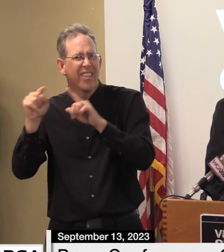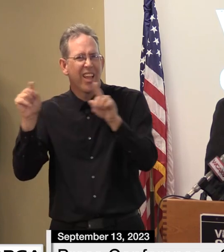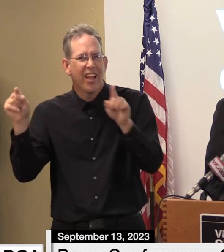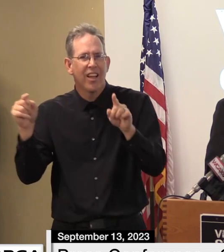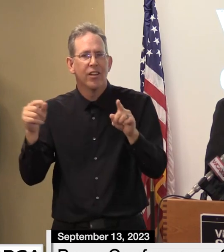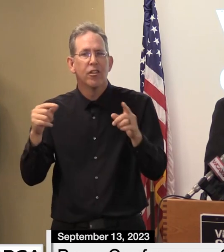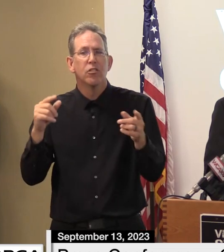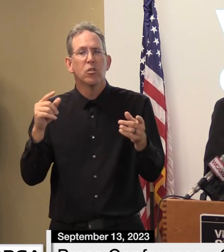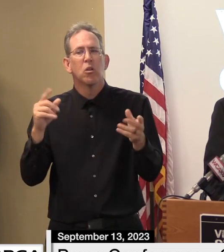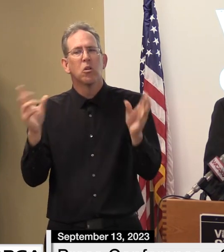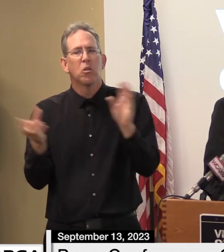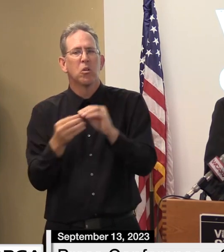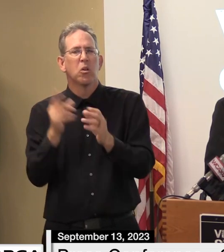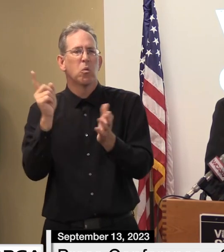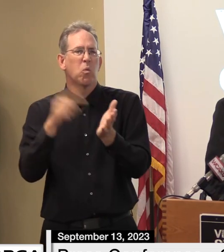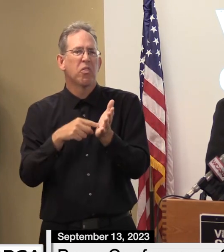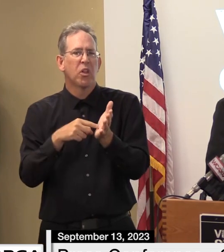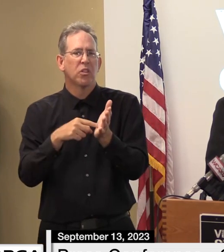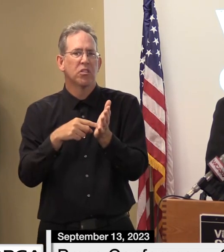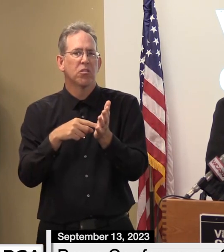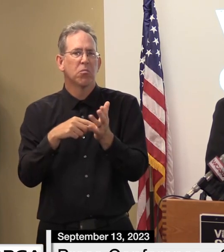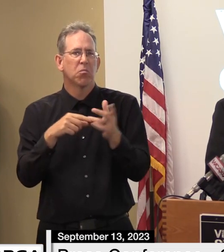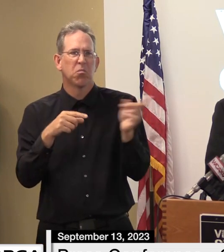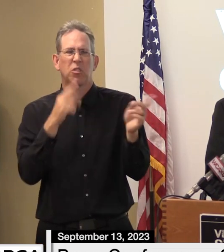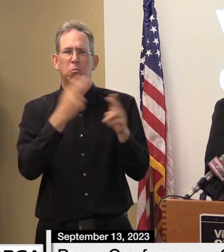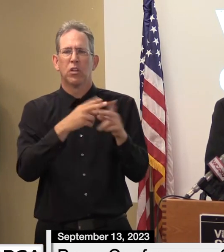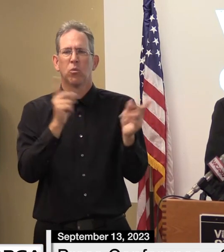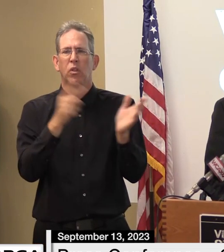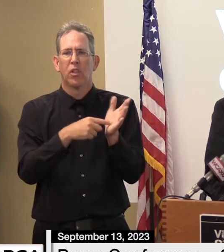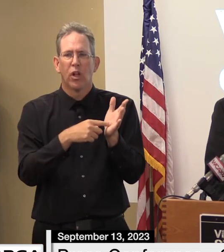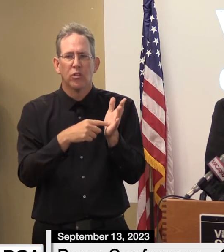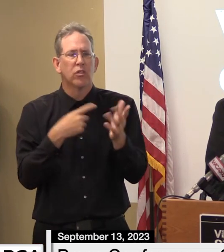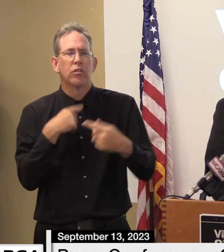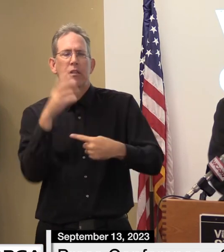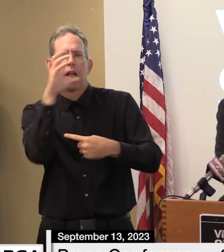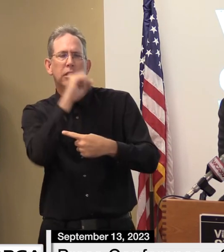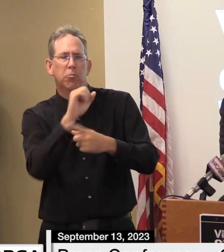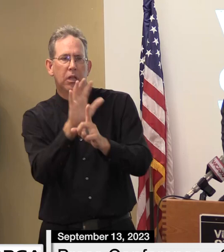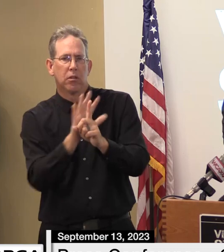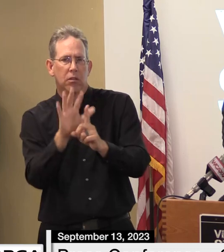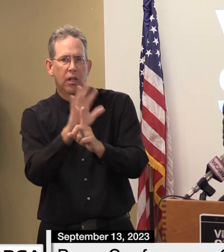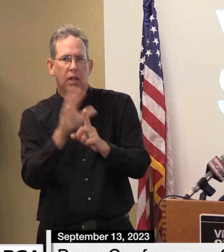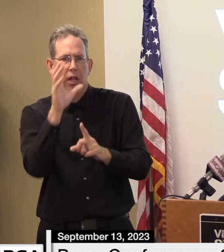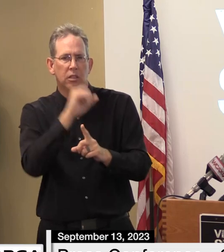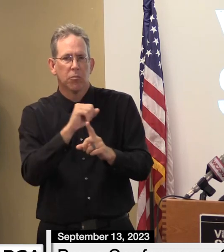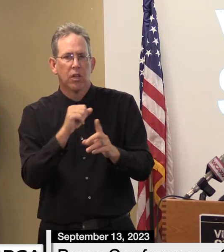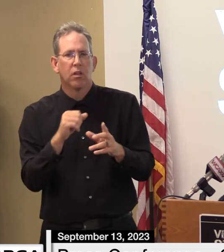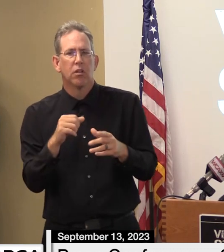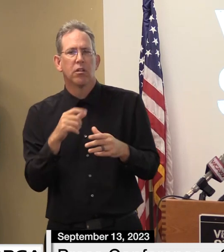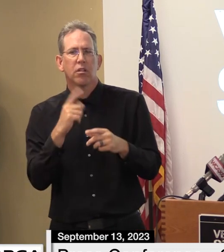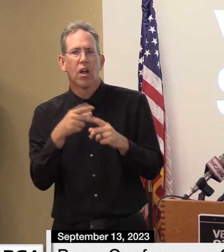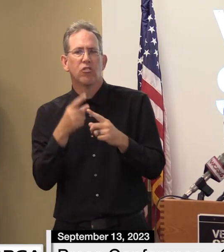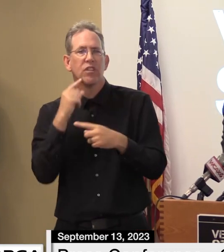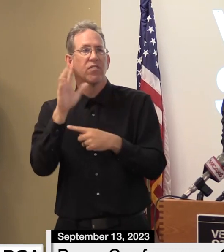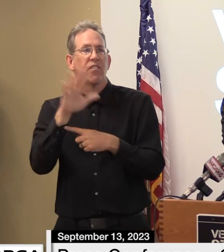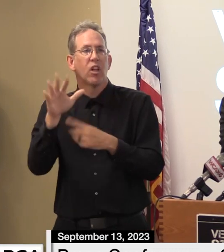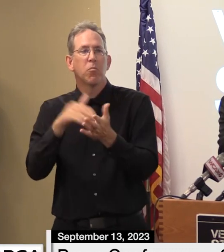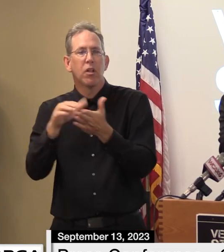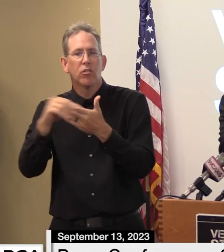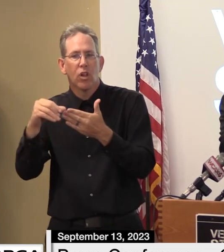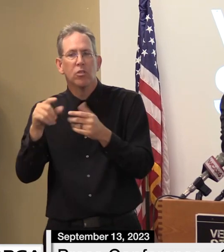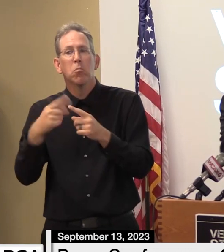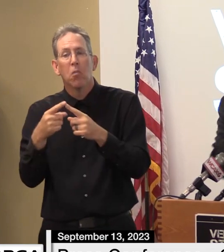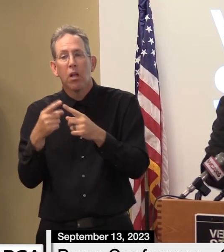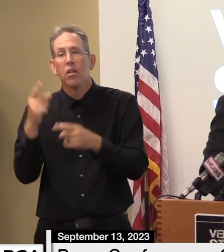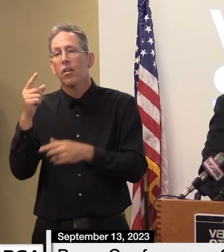that Maura referenced is an estimate of what they think they'll be able to support, not just with the $55 million, but with the $55 million plus